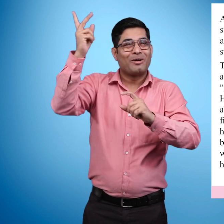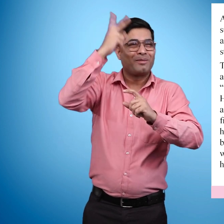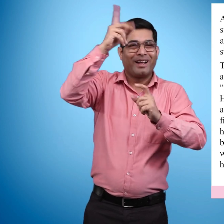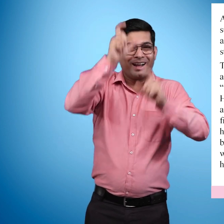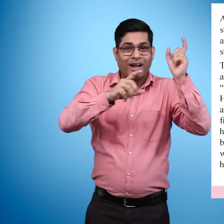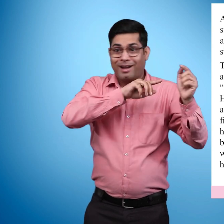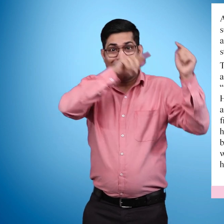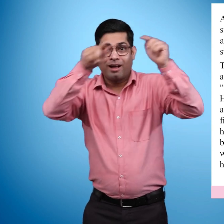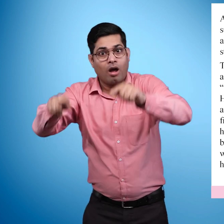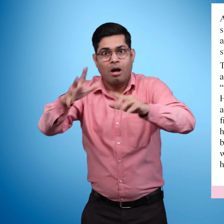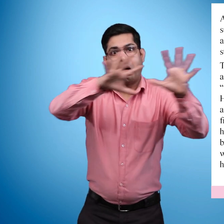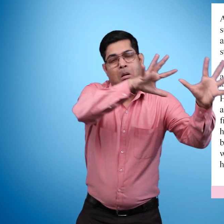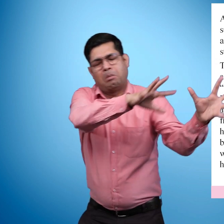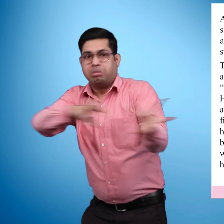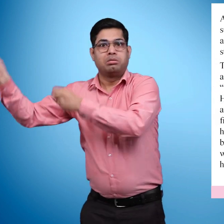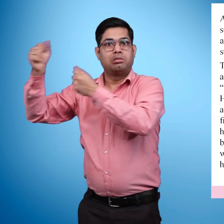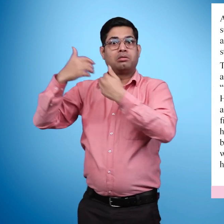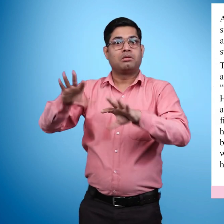Travelers have been looted and killed.